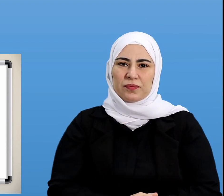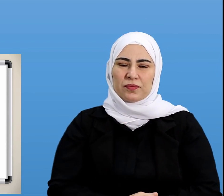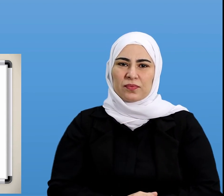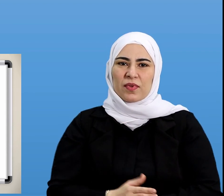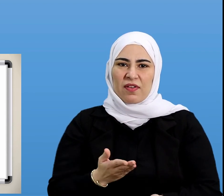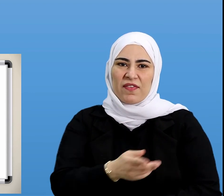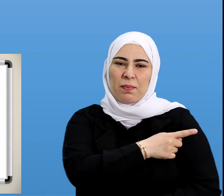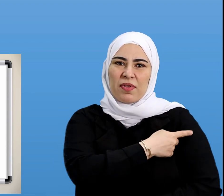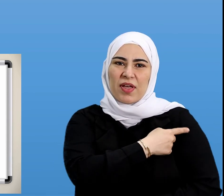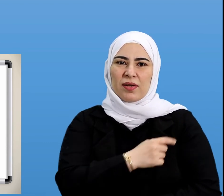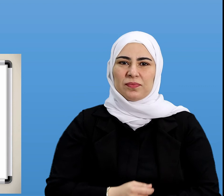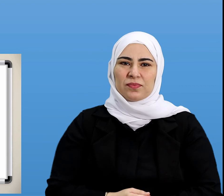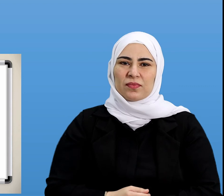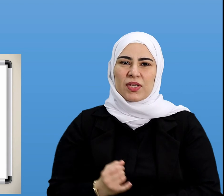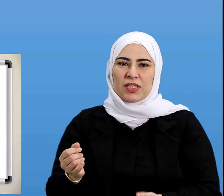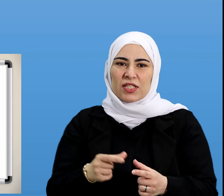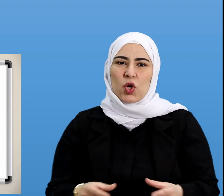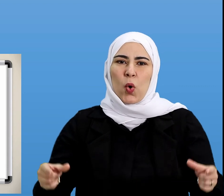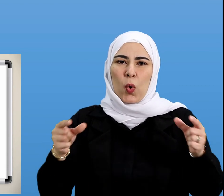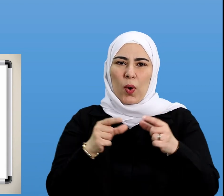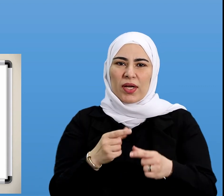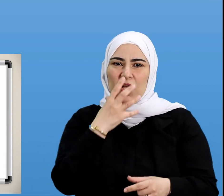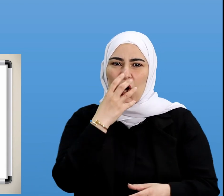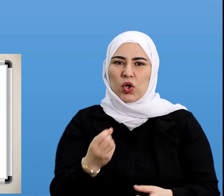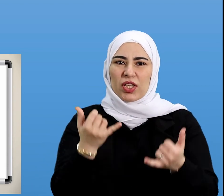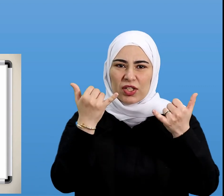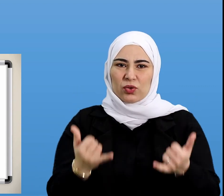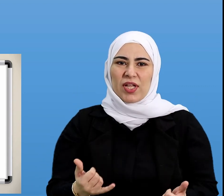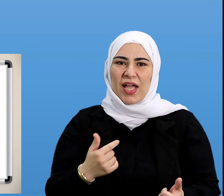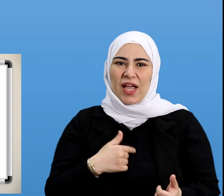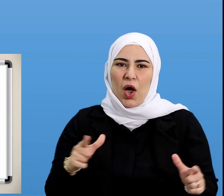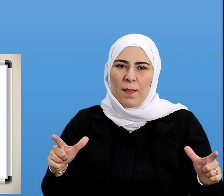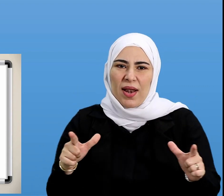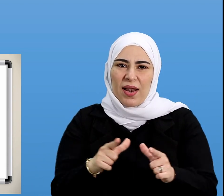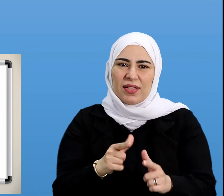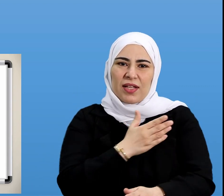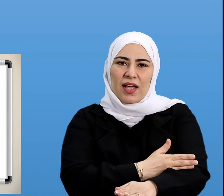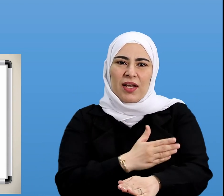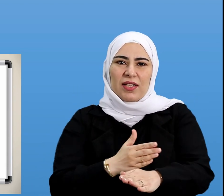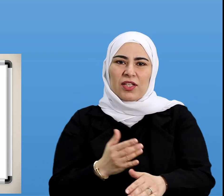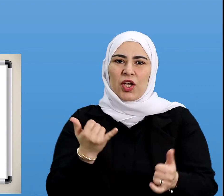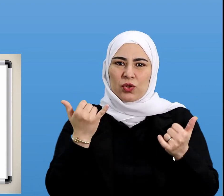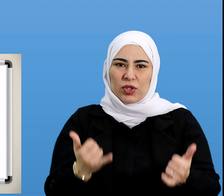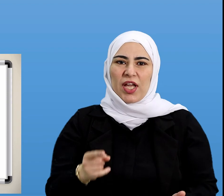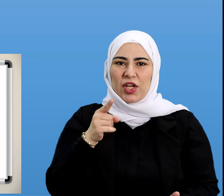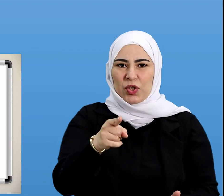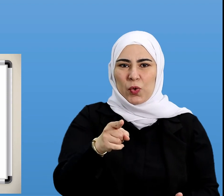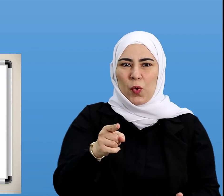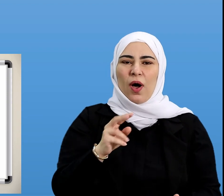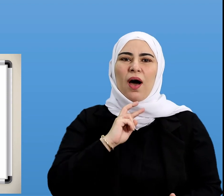You are absolutely right. They got a brand new car. As you can see, you can read all these sentences without the intensifier,